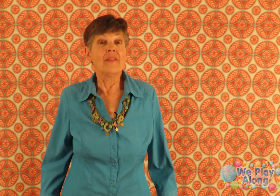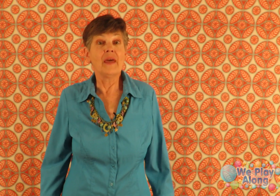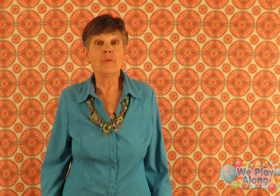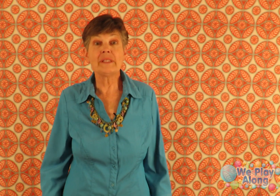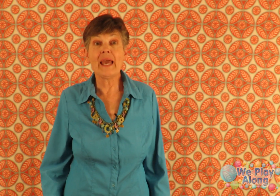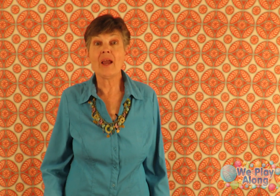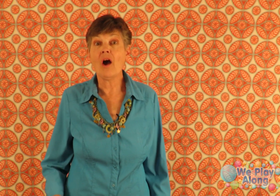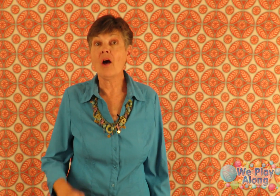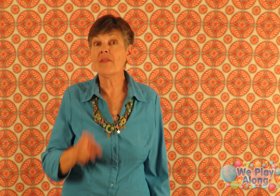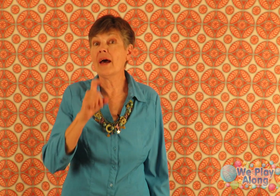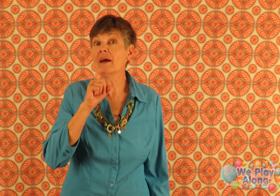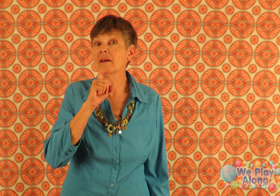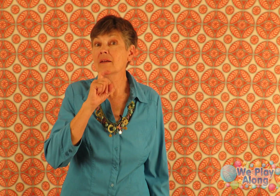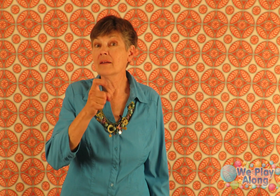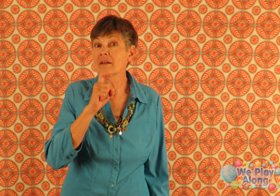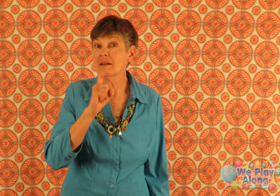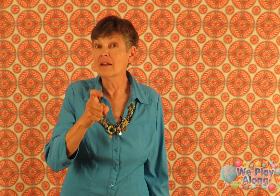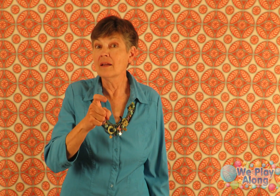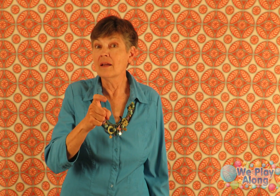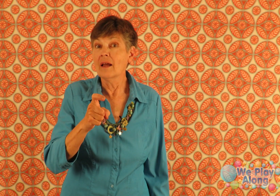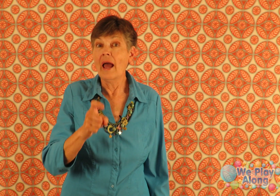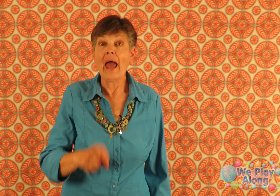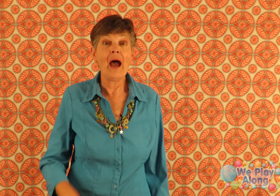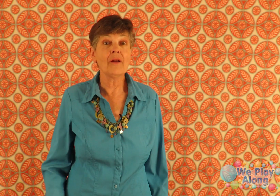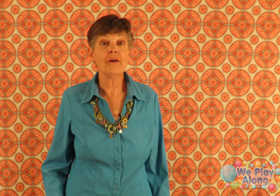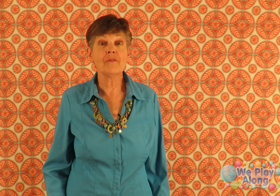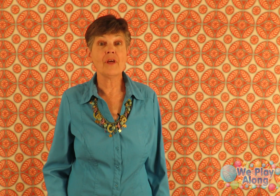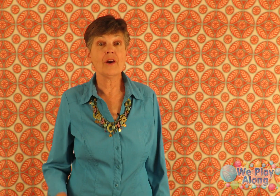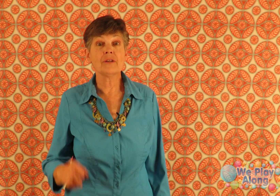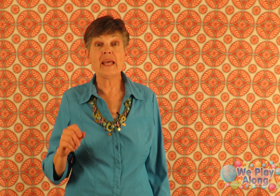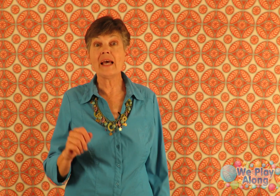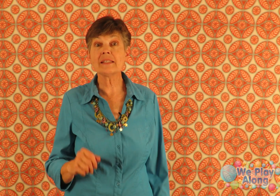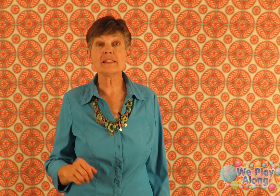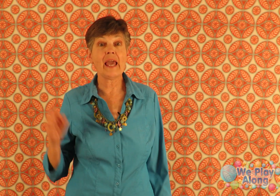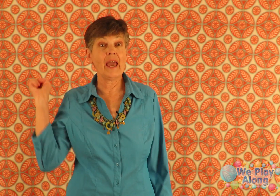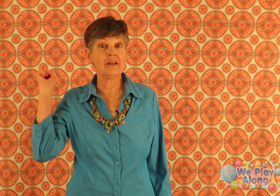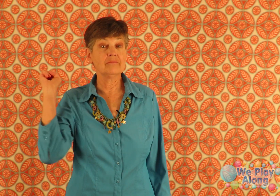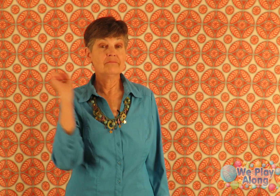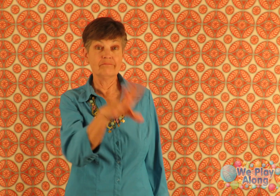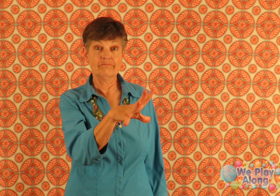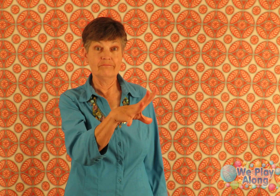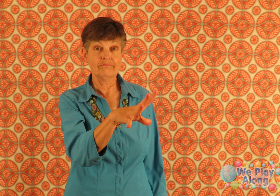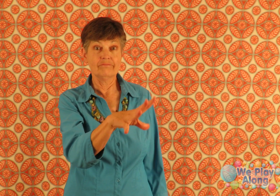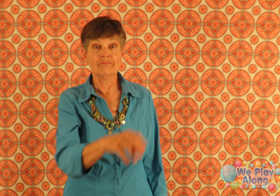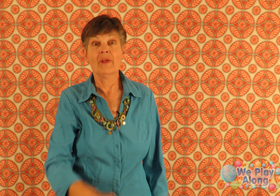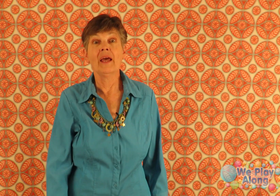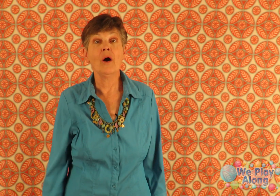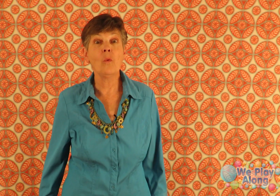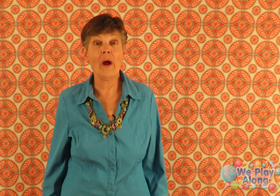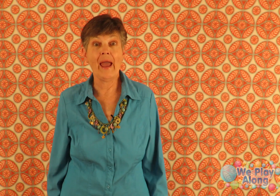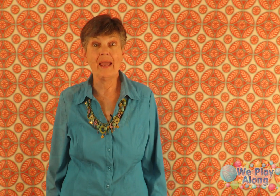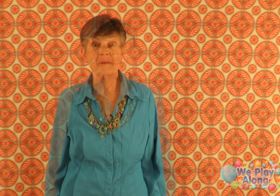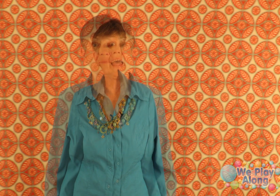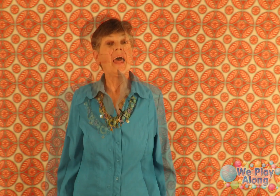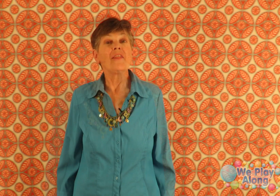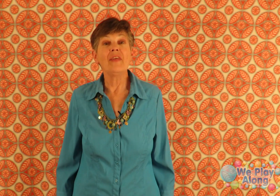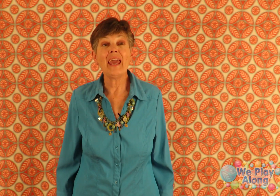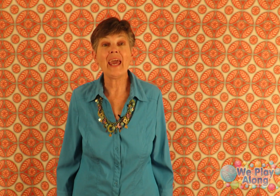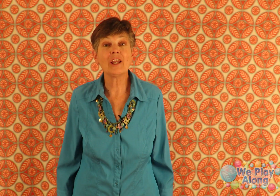they would take all out of their desks and away. They had